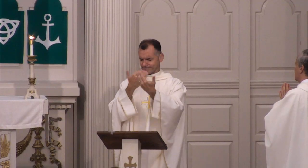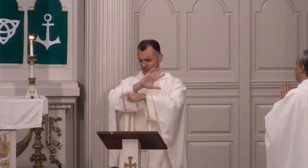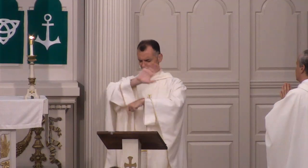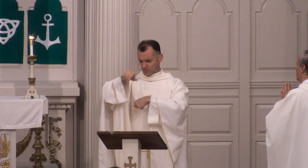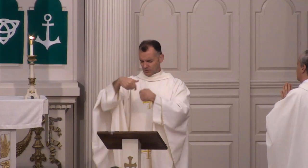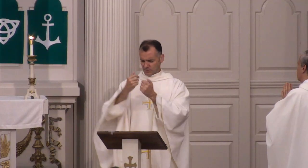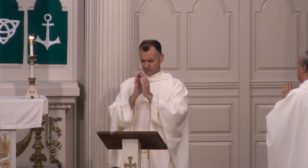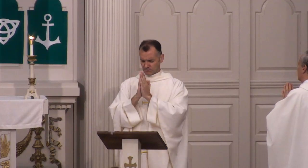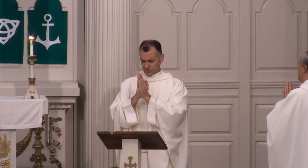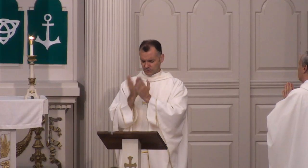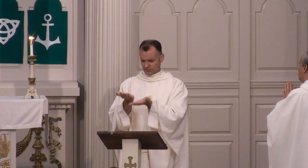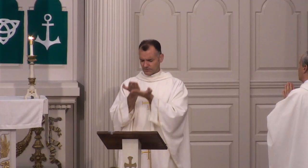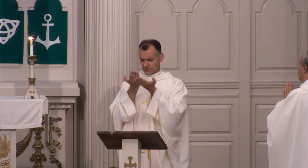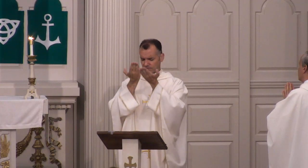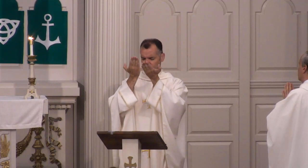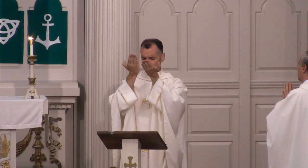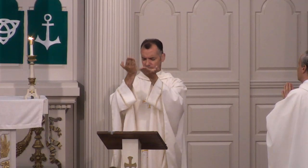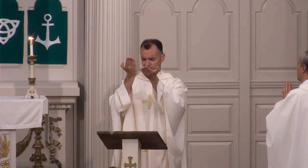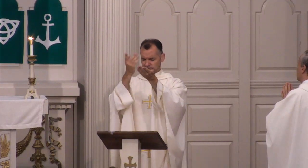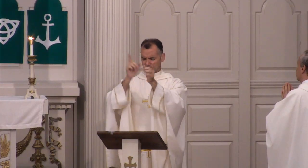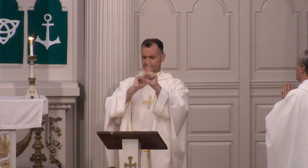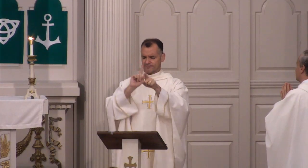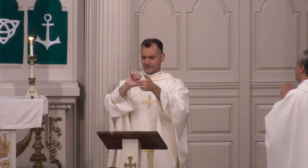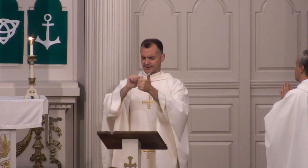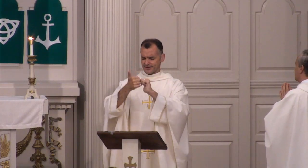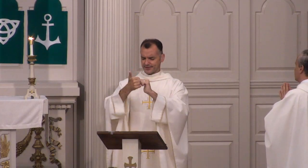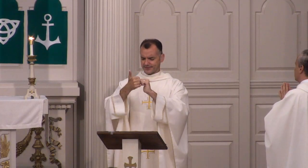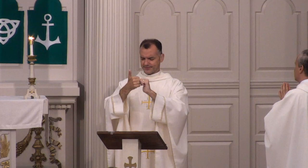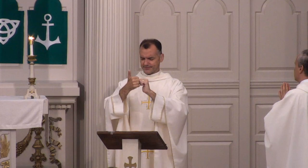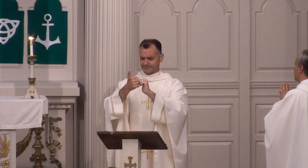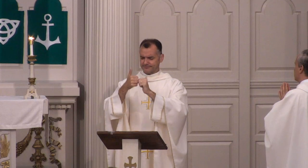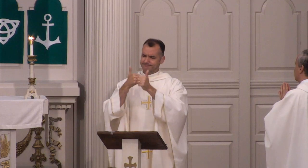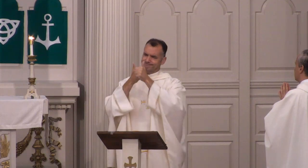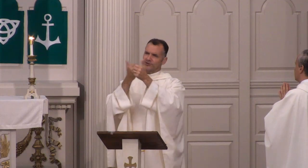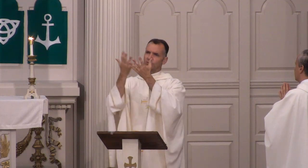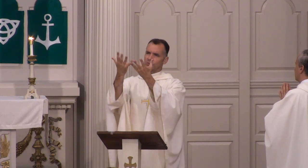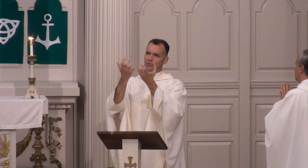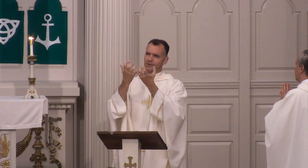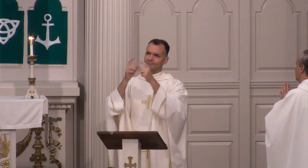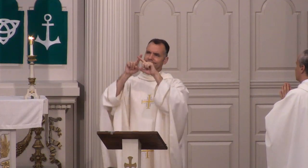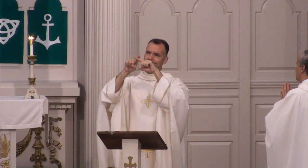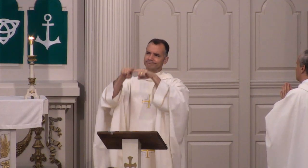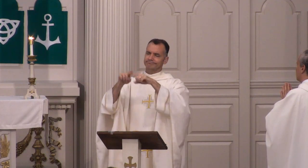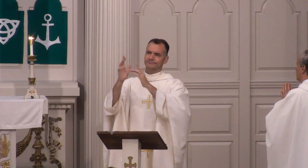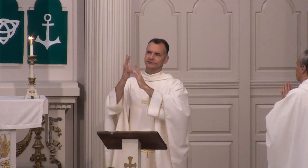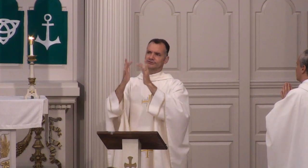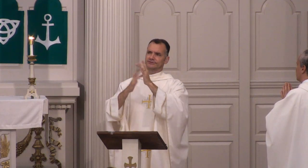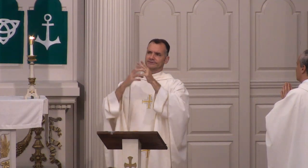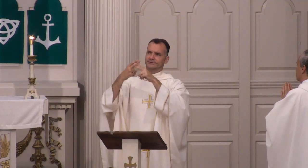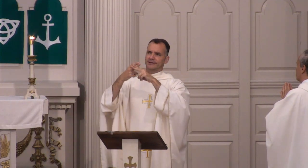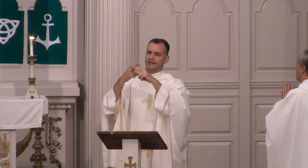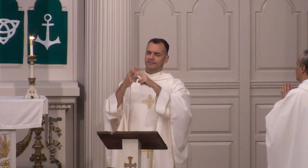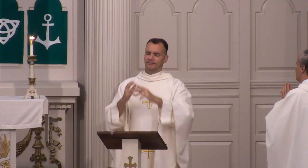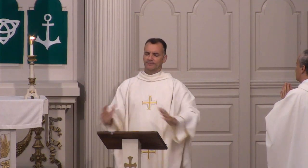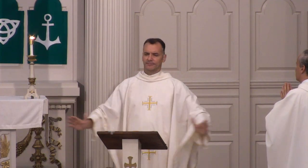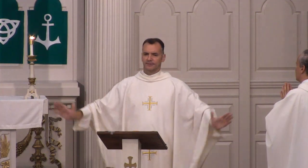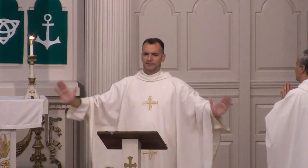Father, we thank you for hearing all of the prayers that we offer you, and we know that you answer them as we seek to do your will. We ask these things in